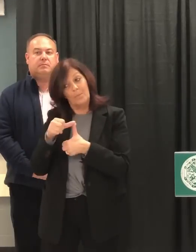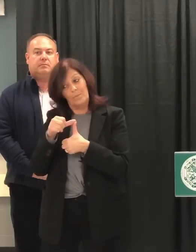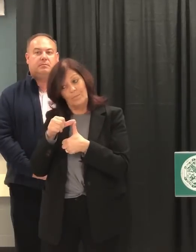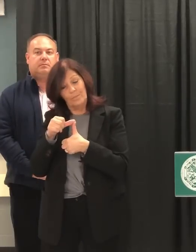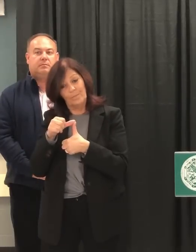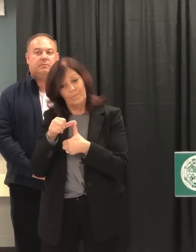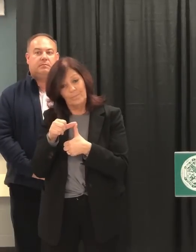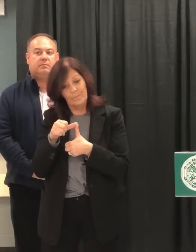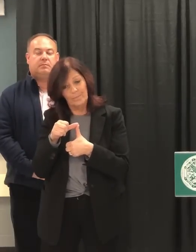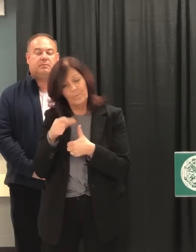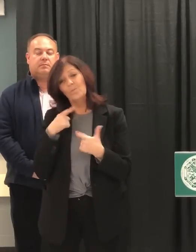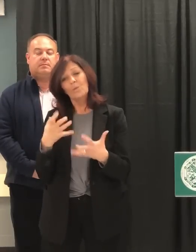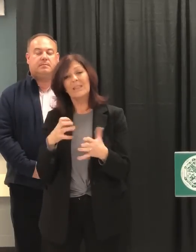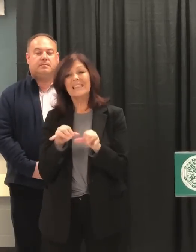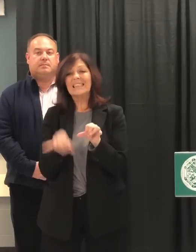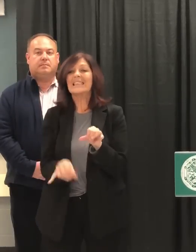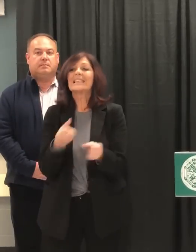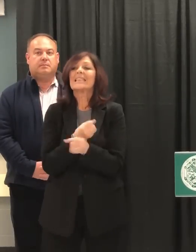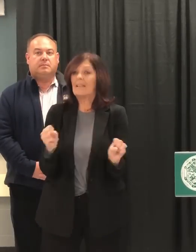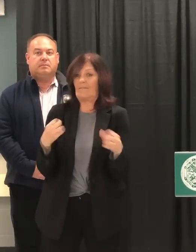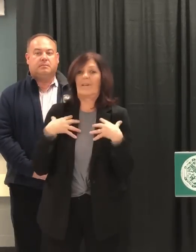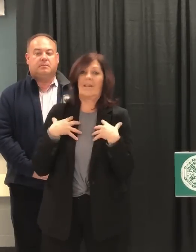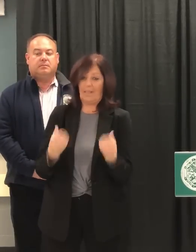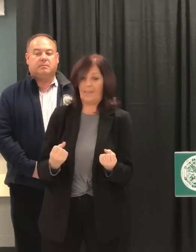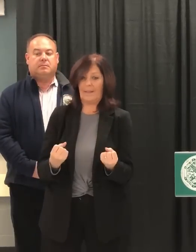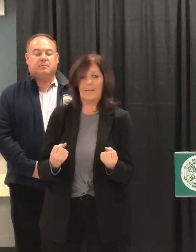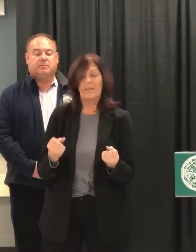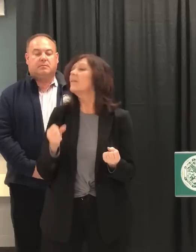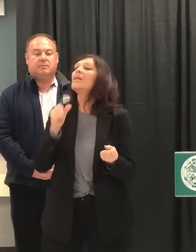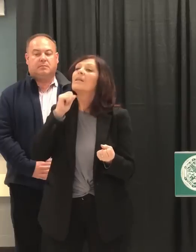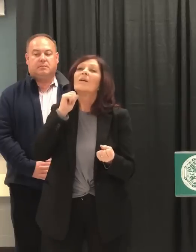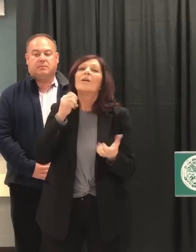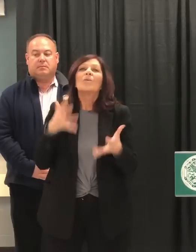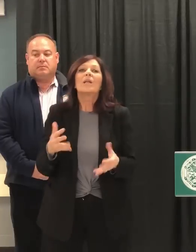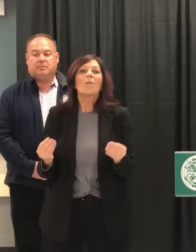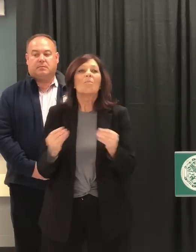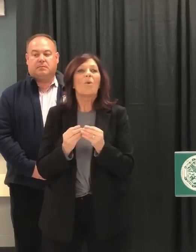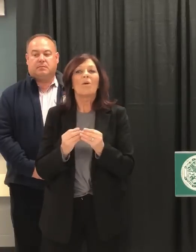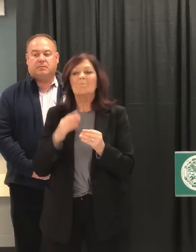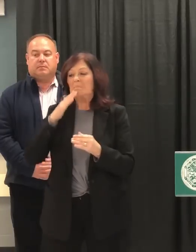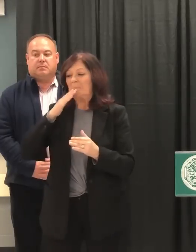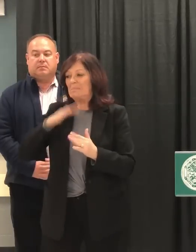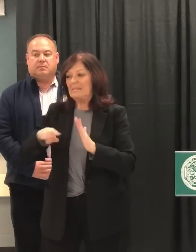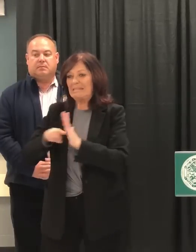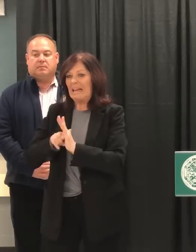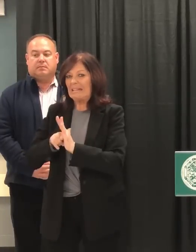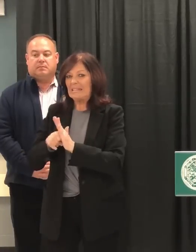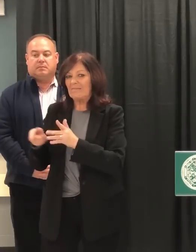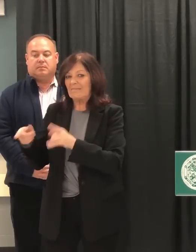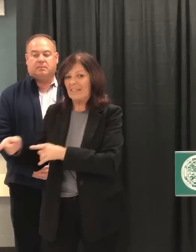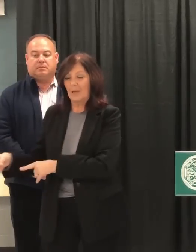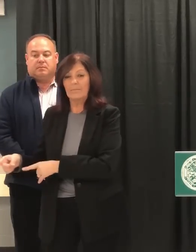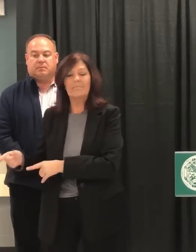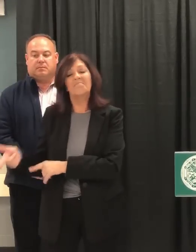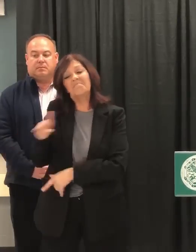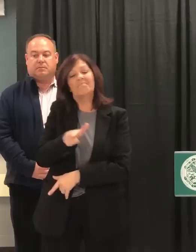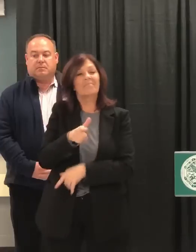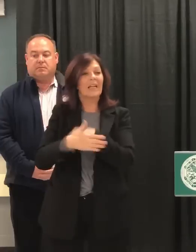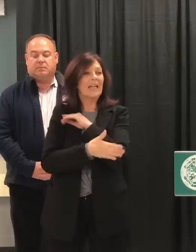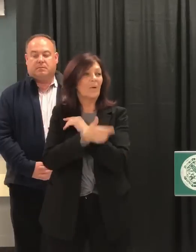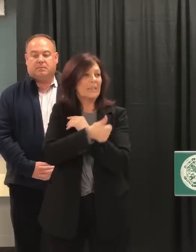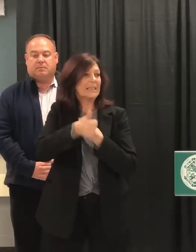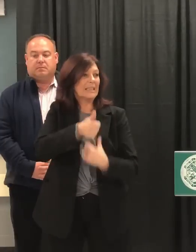we just want to stay safe and healthy, and we don't have any more adverse outcomes in this storm. So I'm going to turn it back to our county